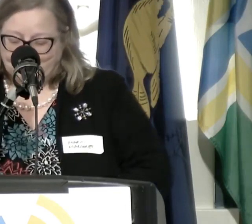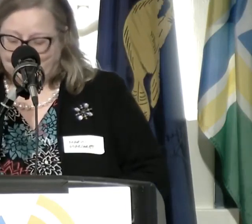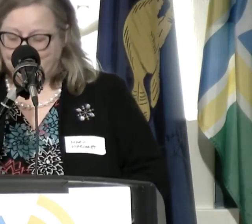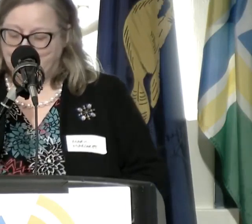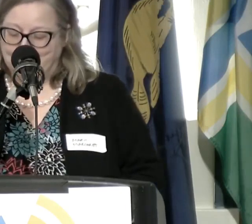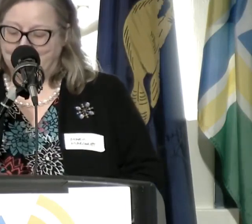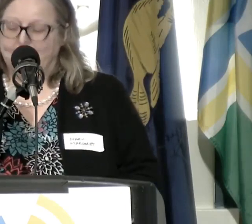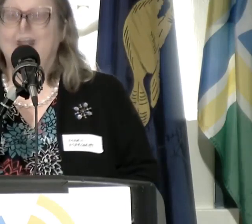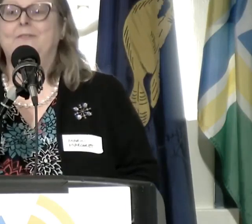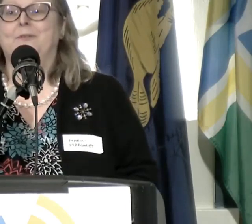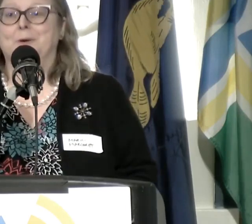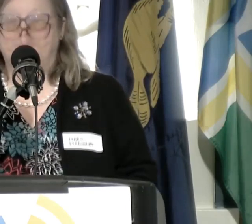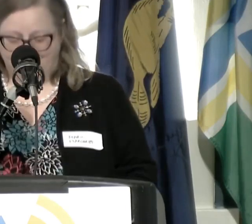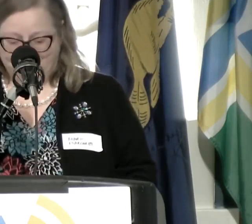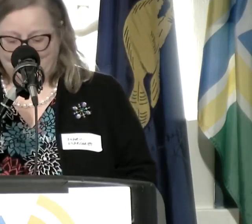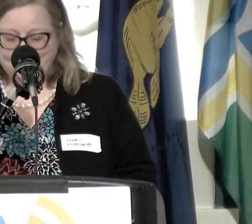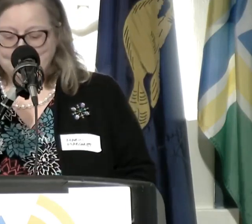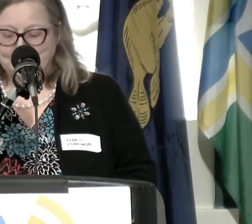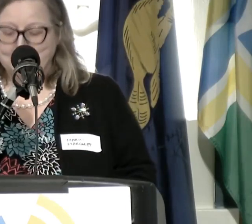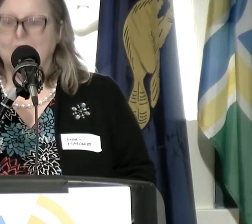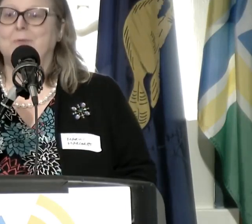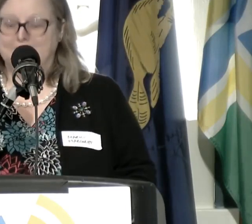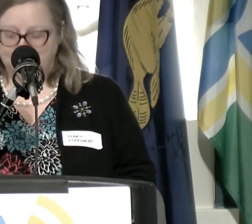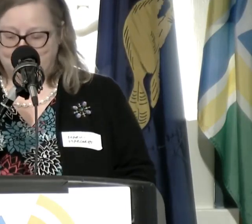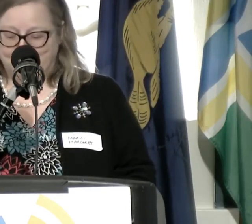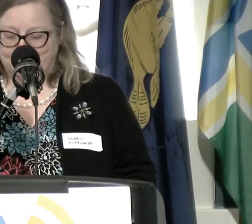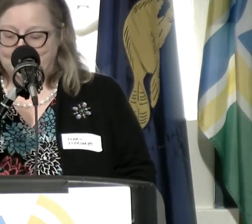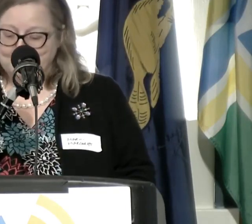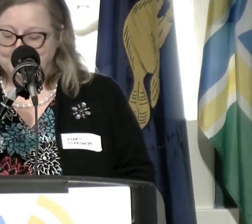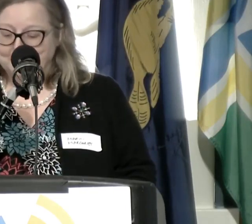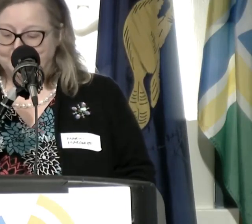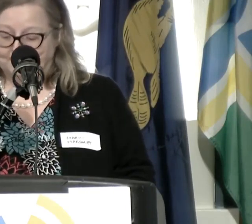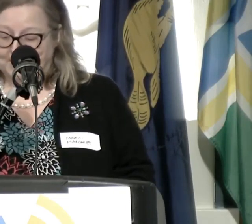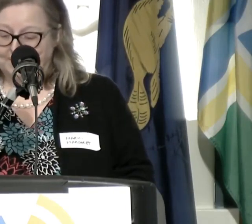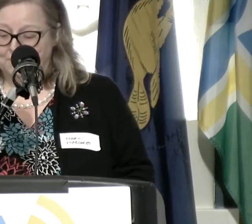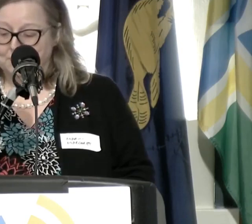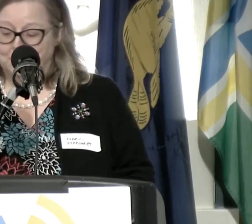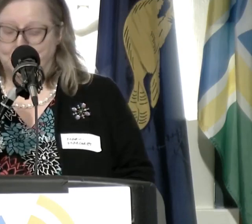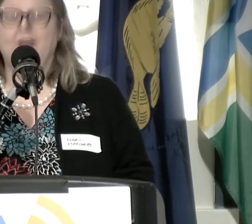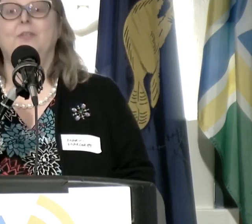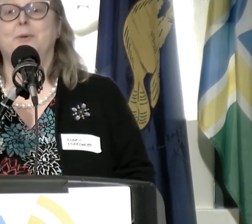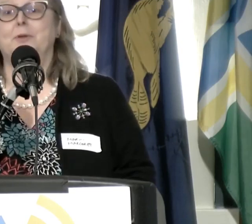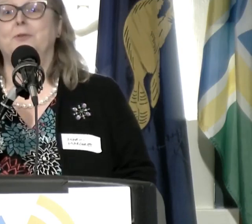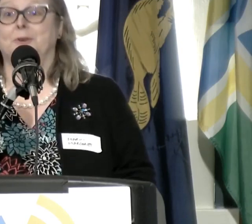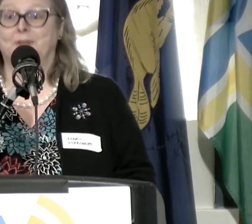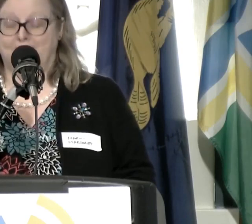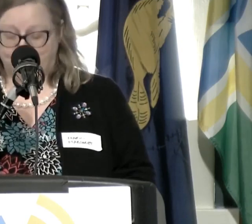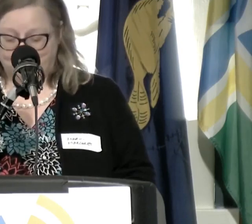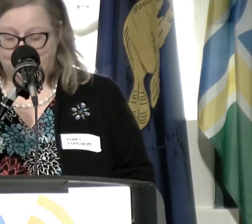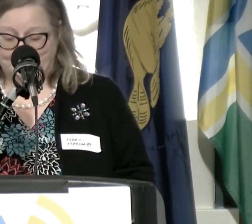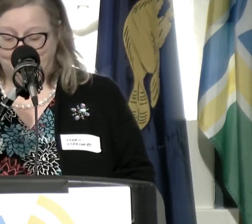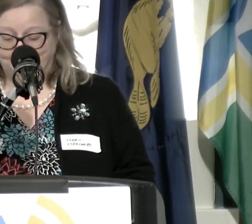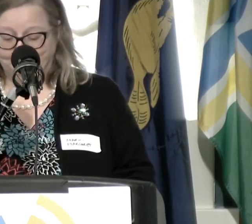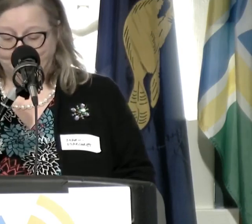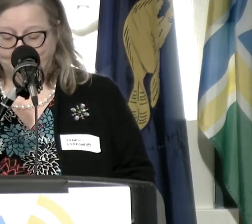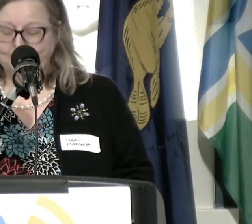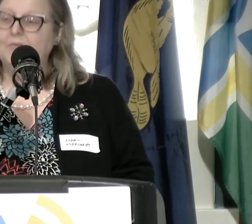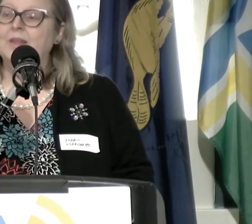Welcome to City Cove of Portland's Friday Forum. I'm Mary Margaret Wheeler Weber, a member of the Friday Forum Board and the producer of today's